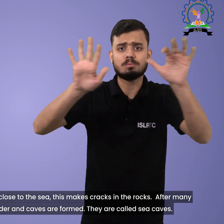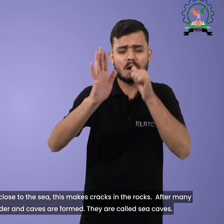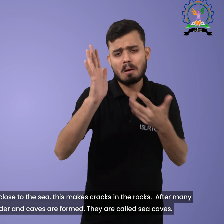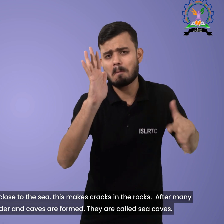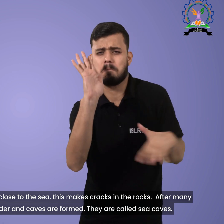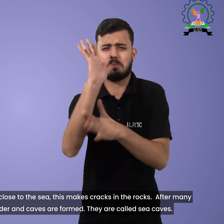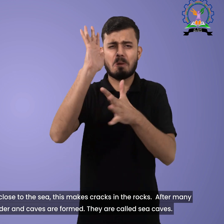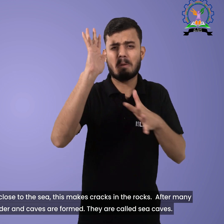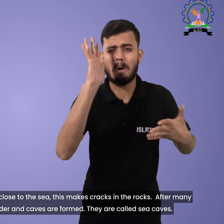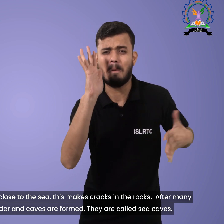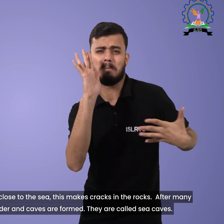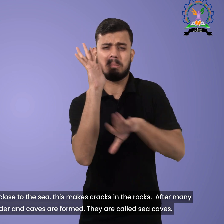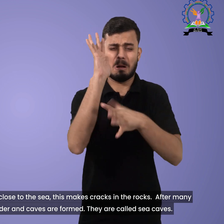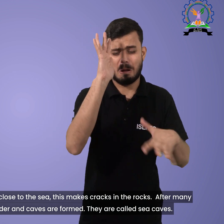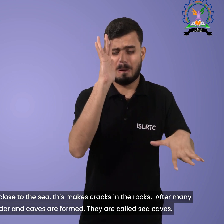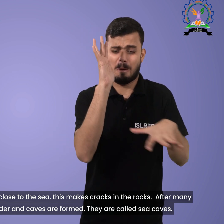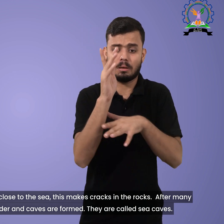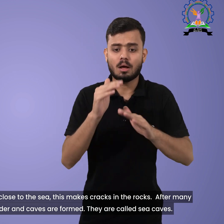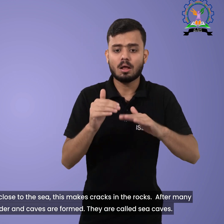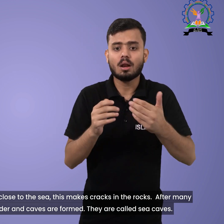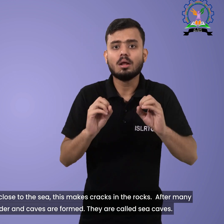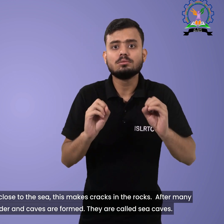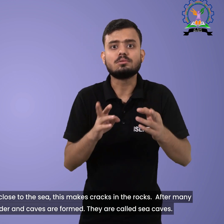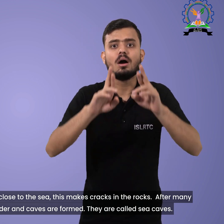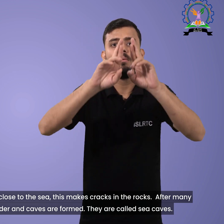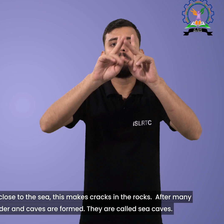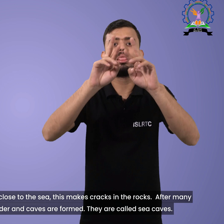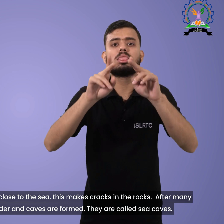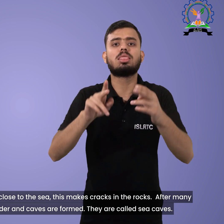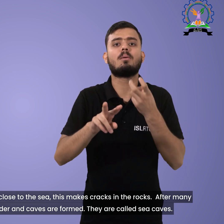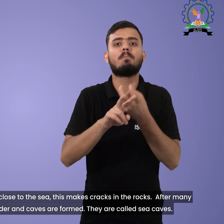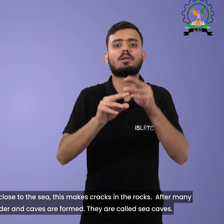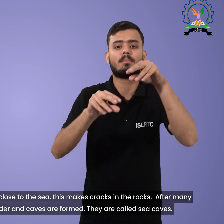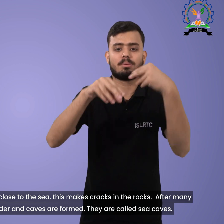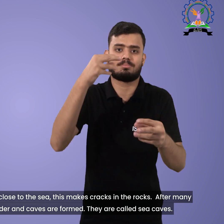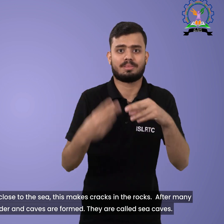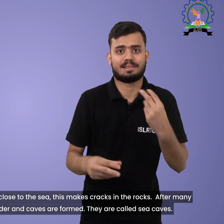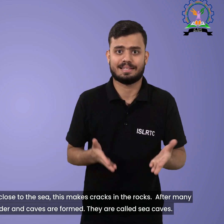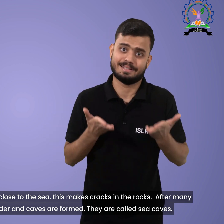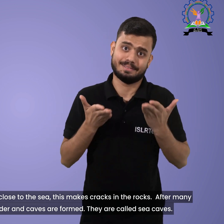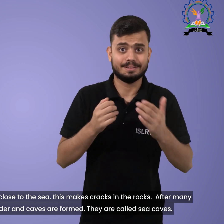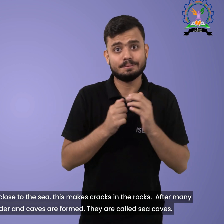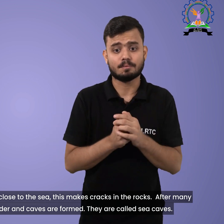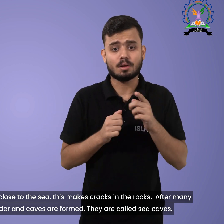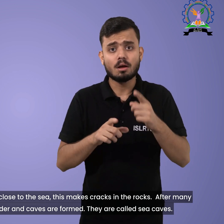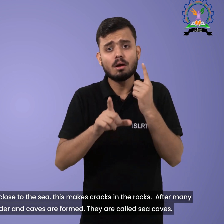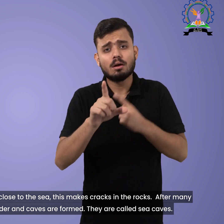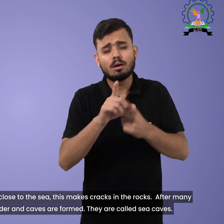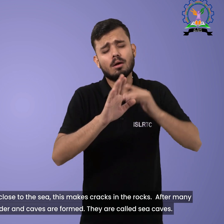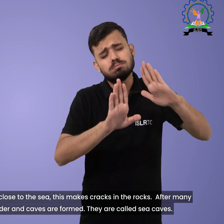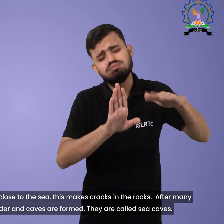become larger and wider and caves are formed. They are called sea caves.